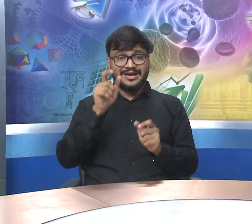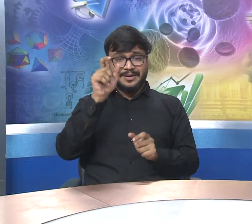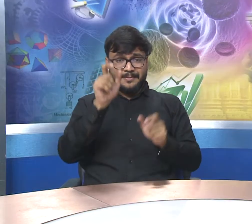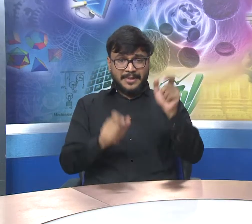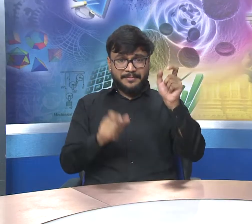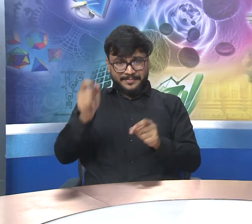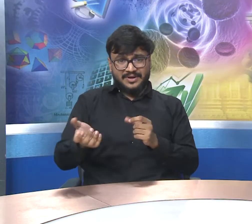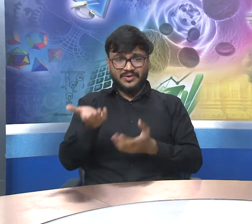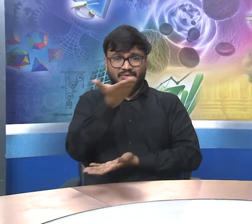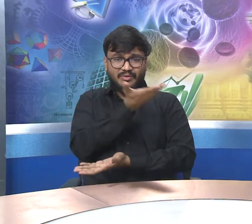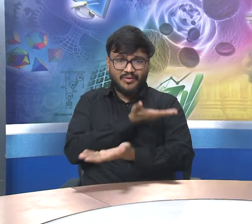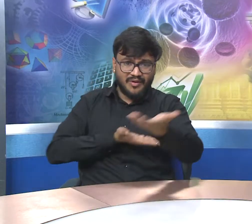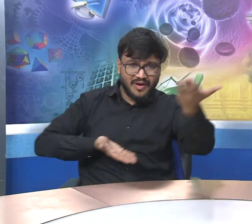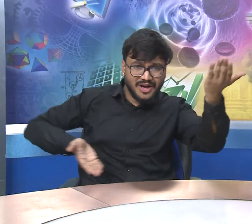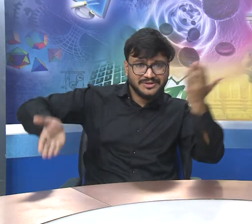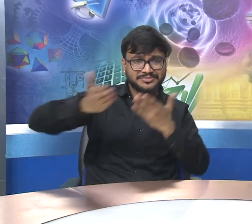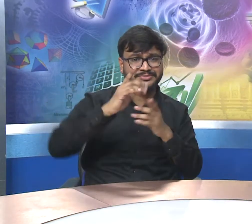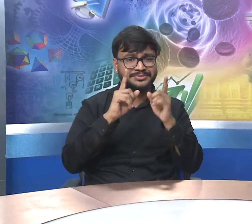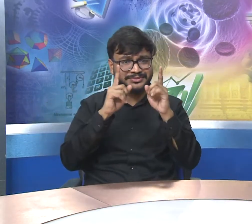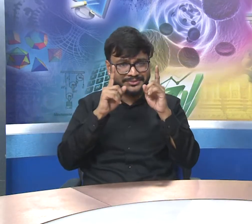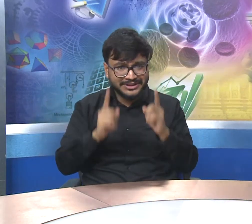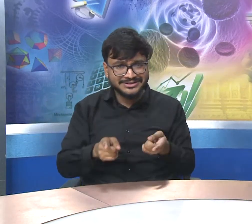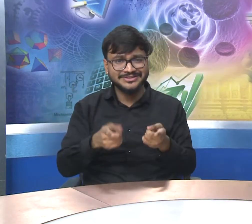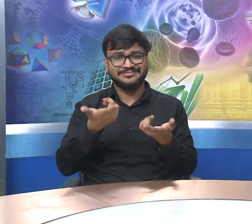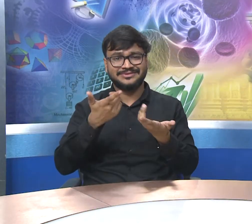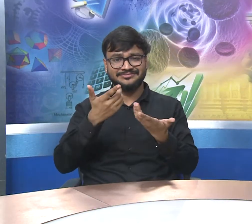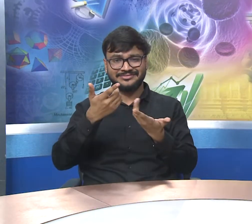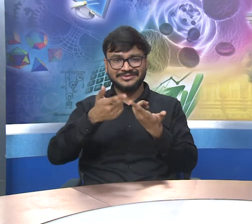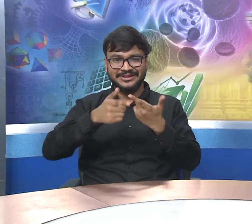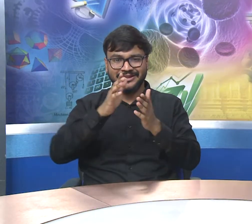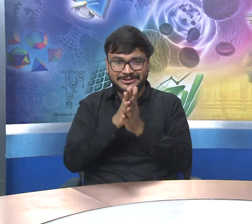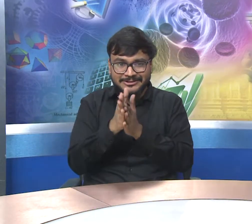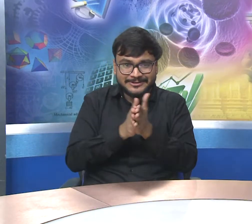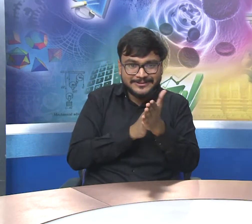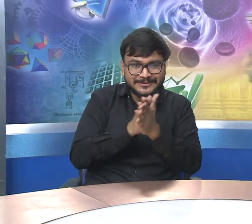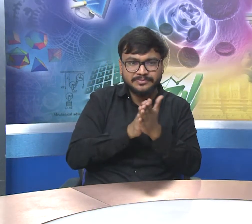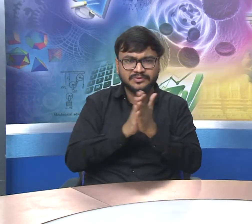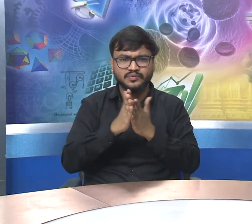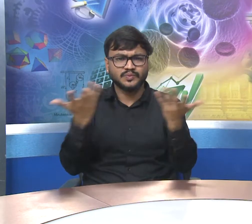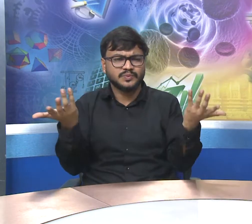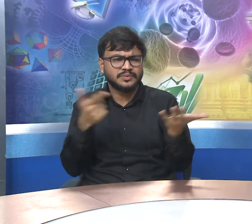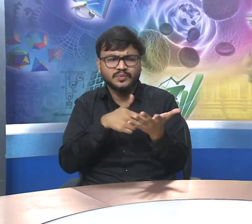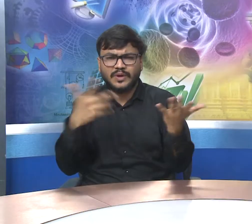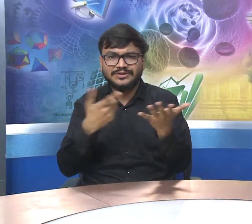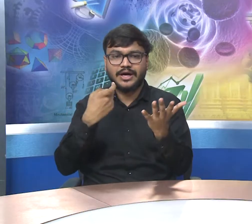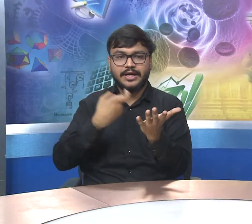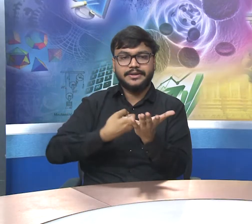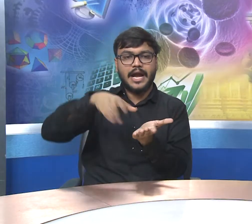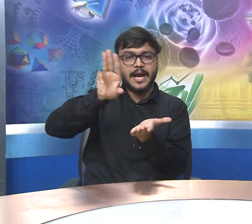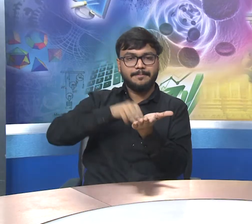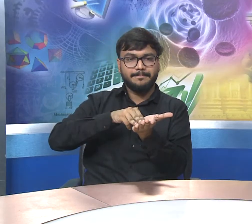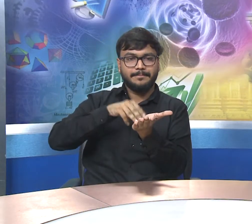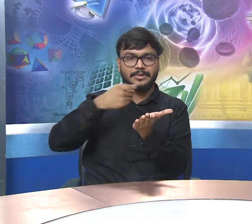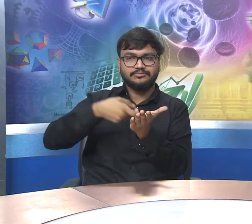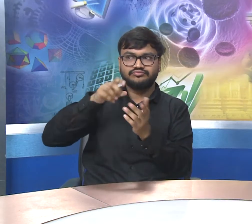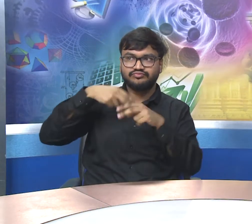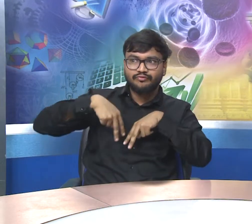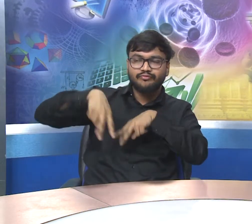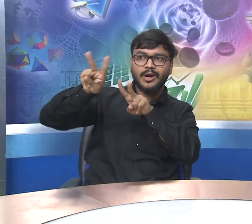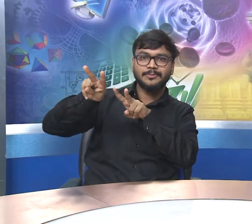spread. People may adopt forms as a standard if there are some role